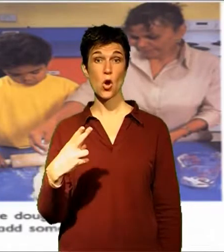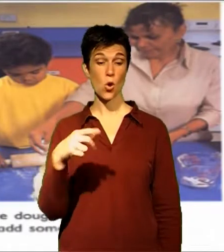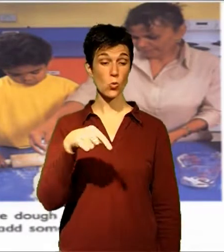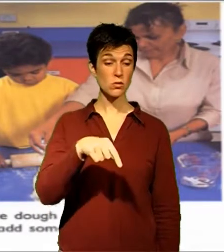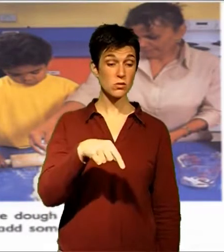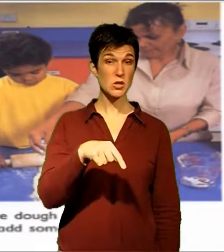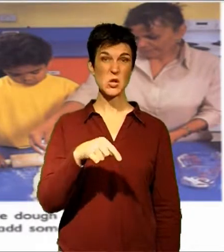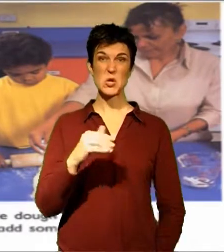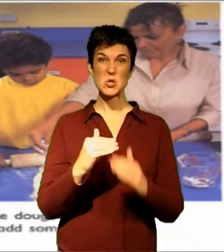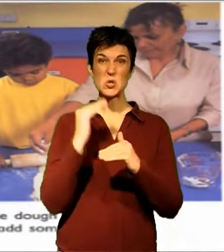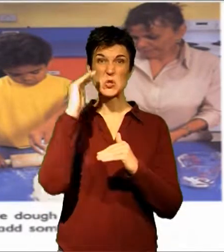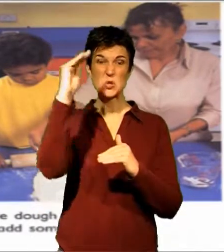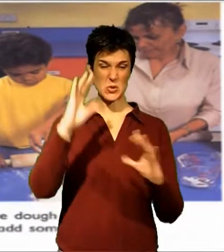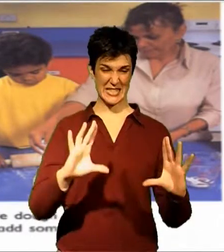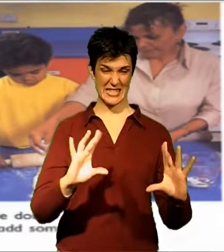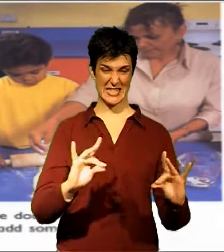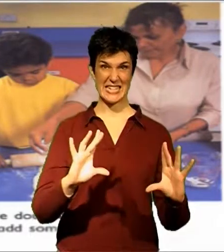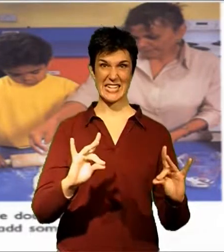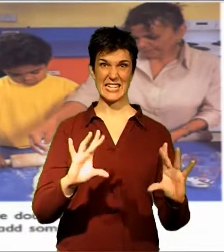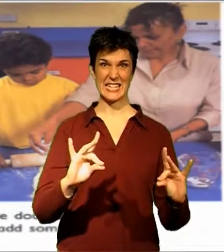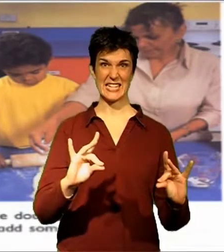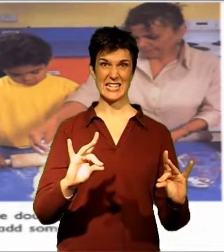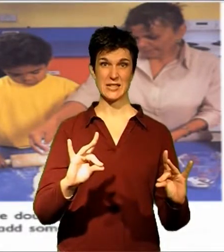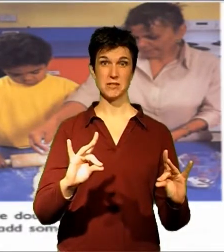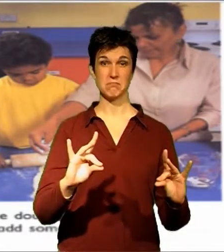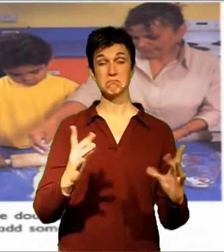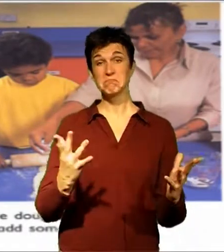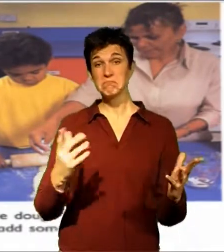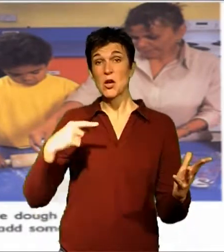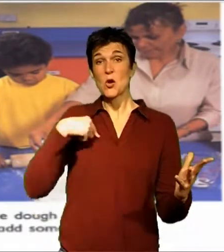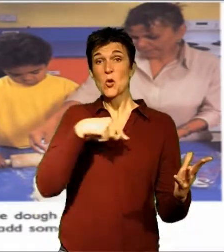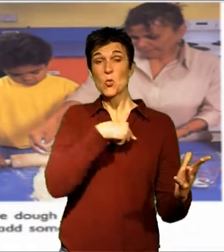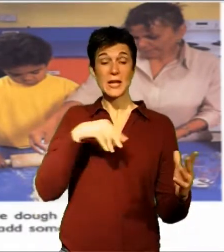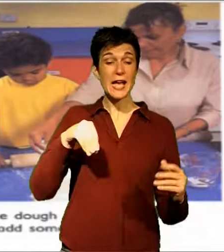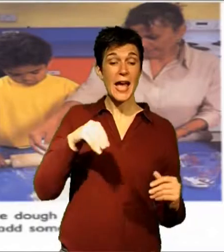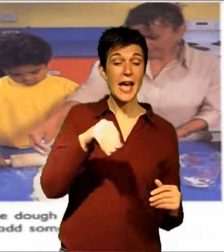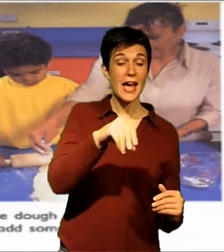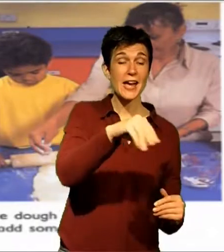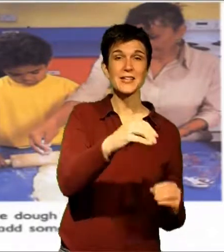If the dough is too sticky, we add some more flour.